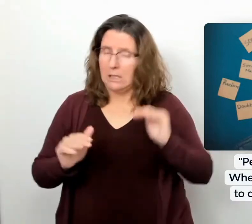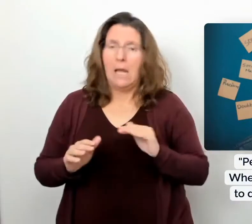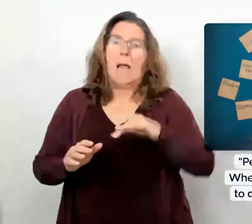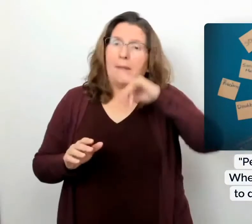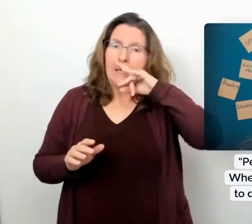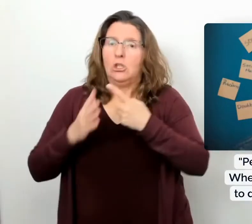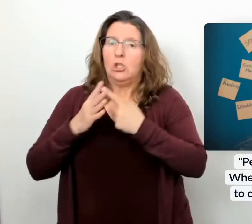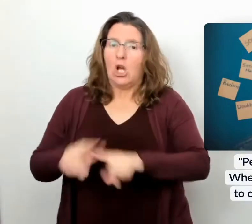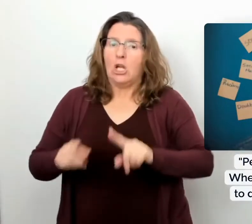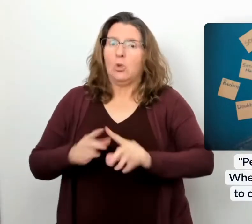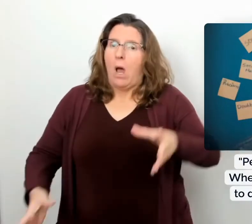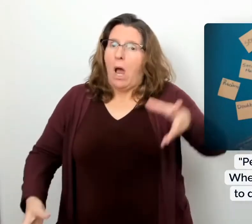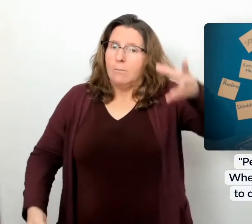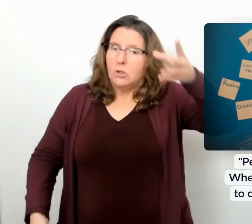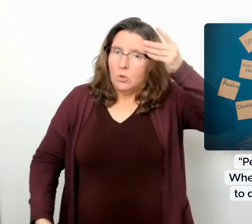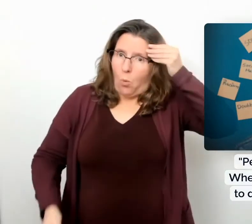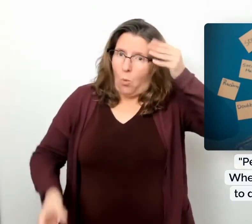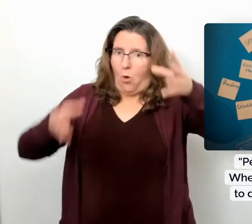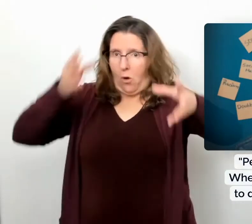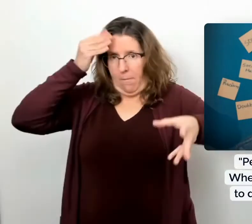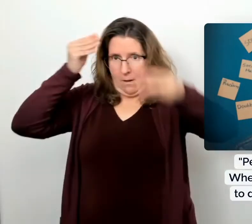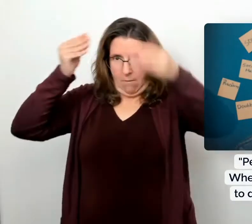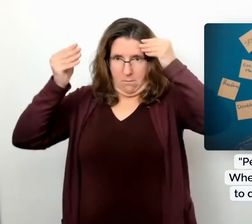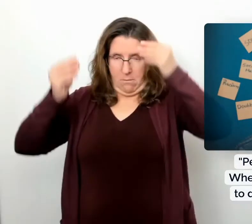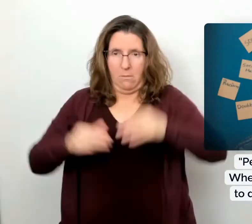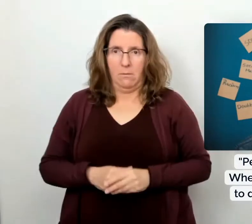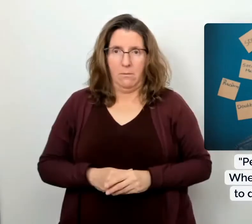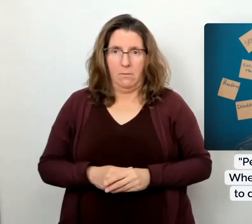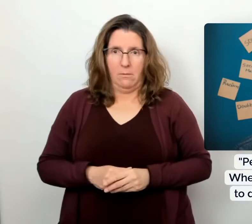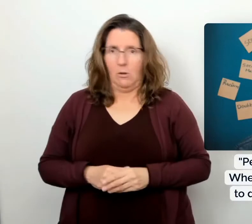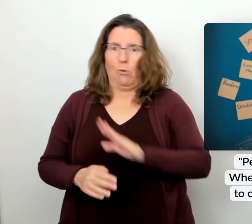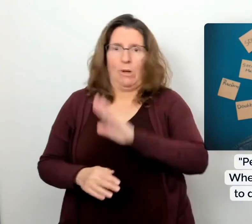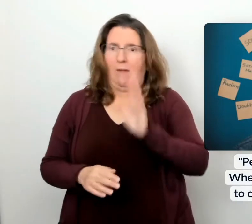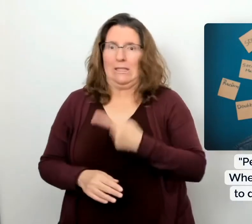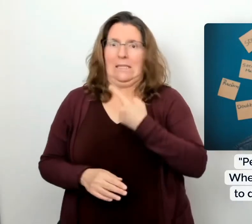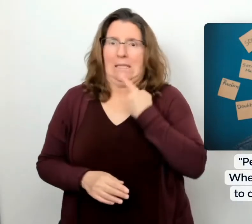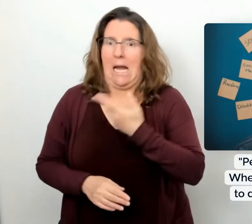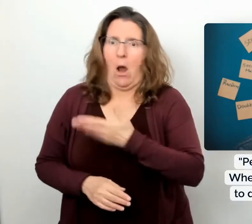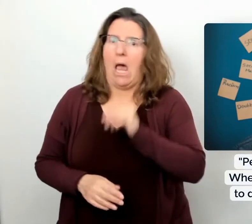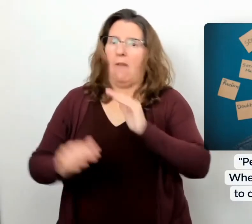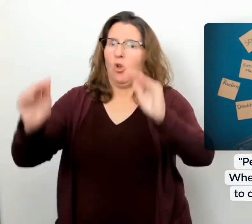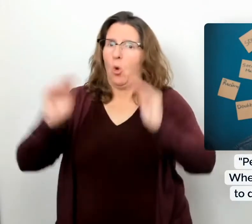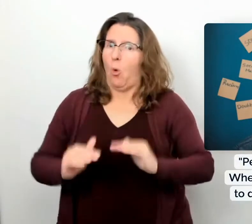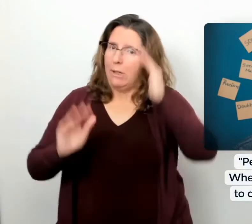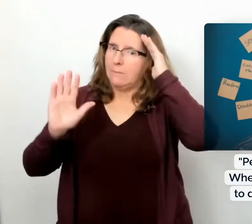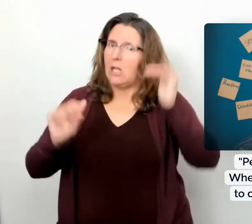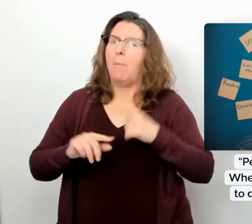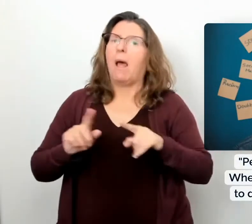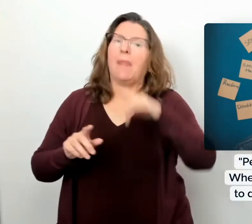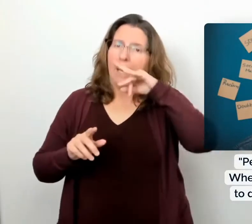assistants harbor low expectations for their students too, though they never say that. But the student picks up on these